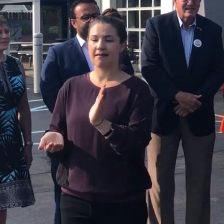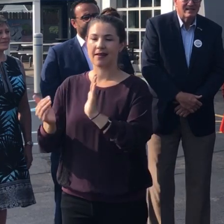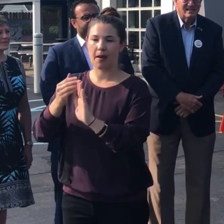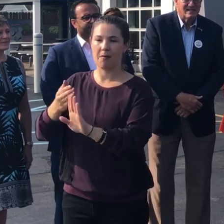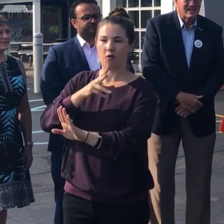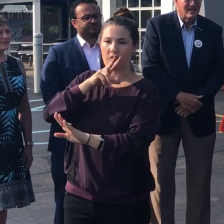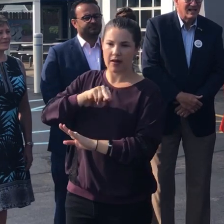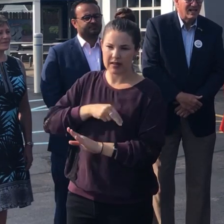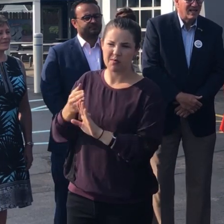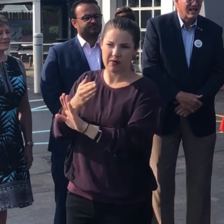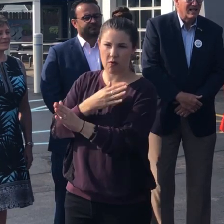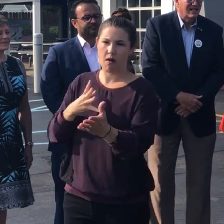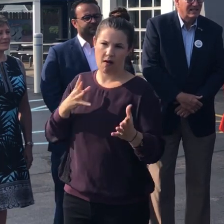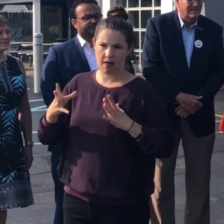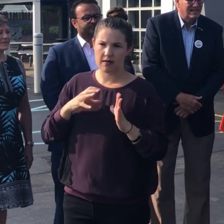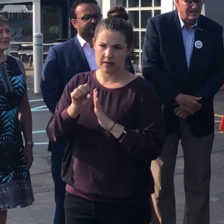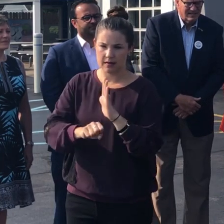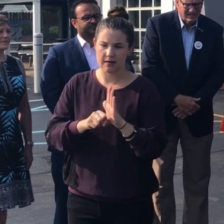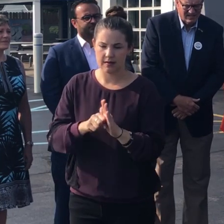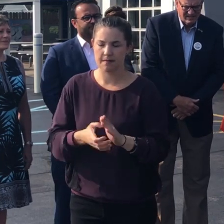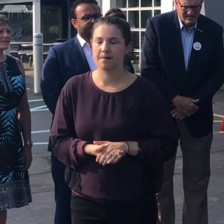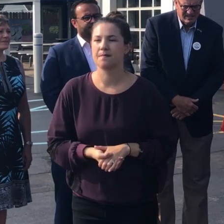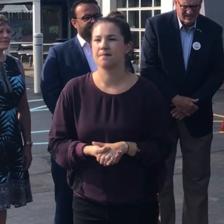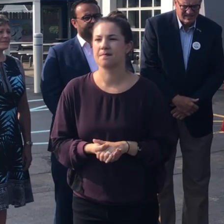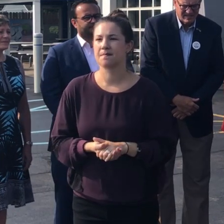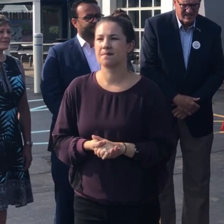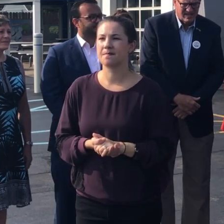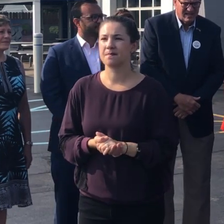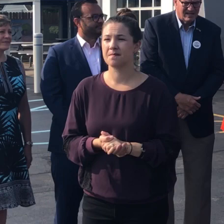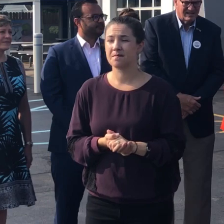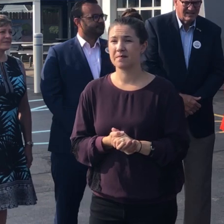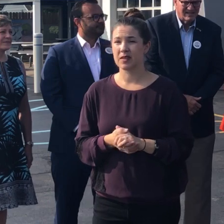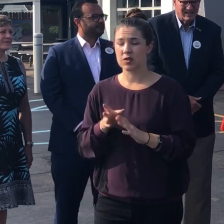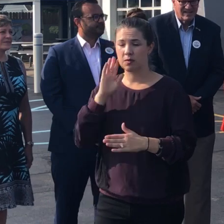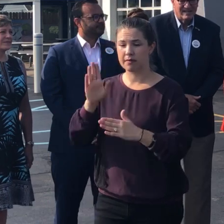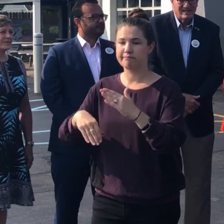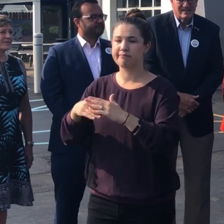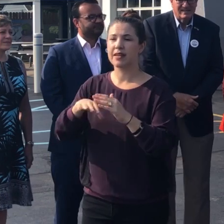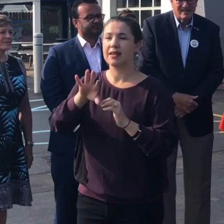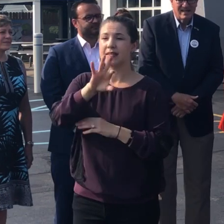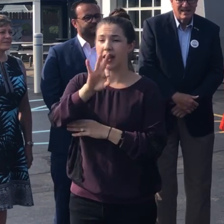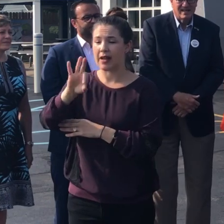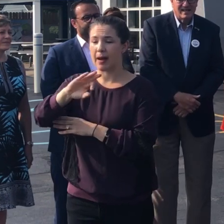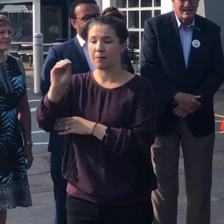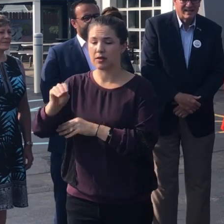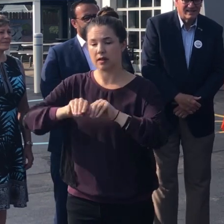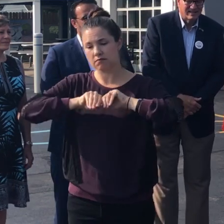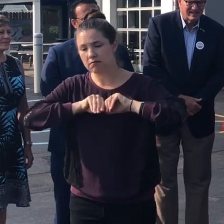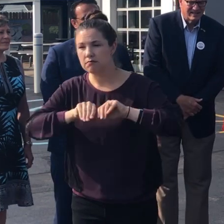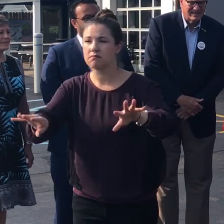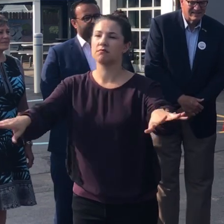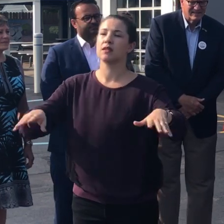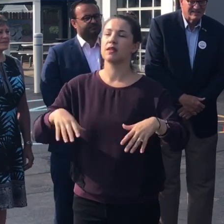holiday season. The campaign will reach 99% of local residents ages